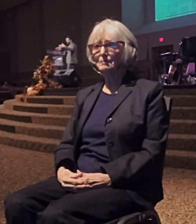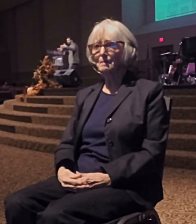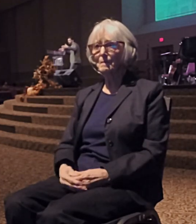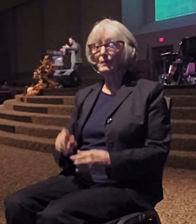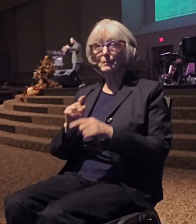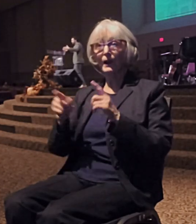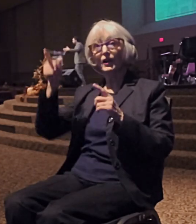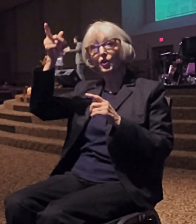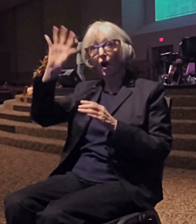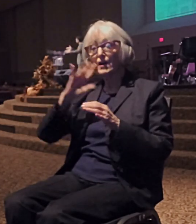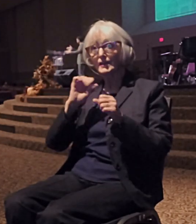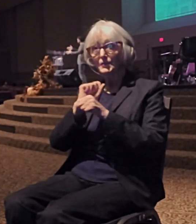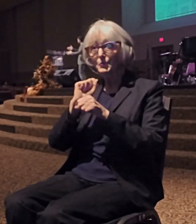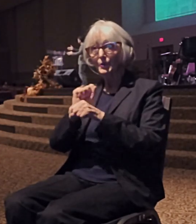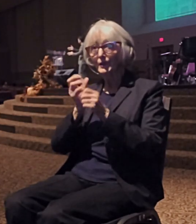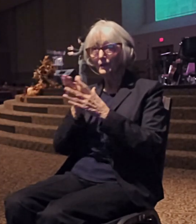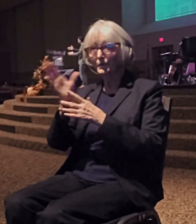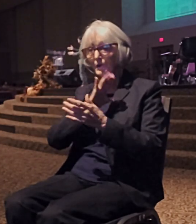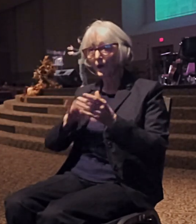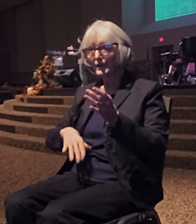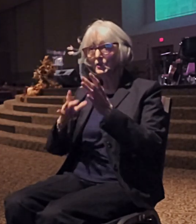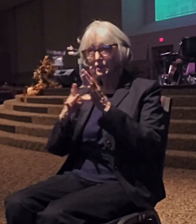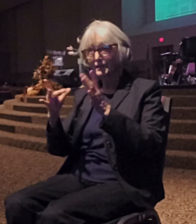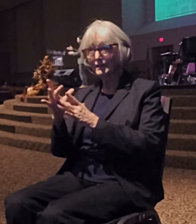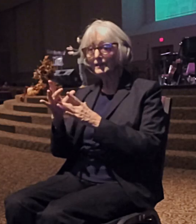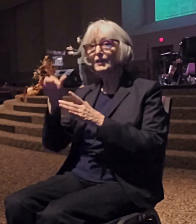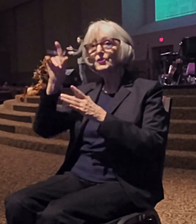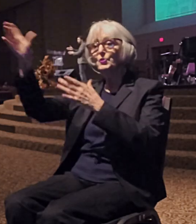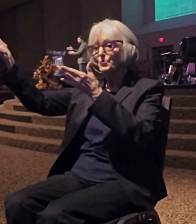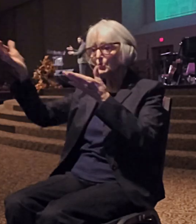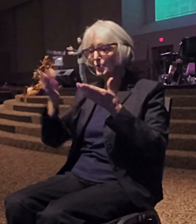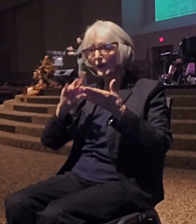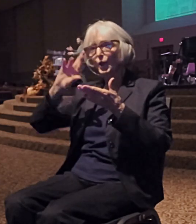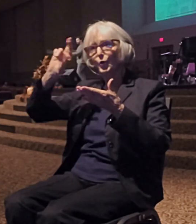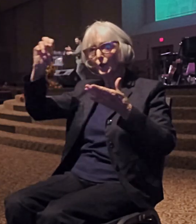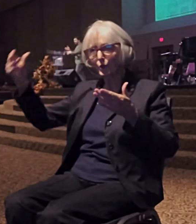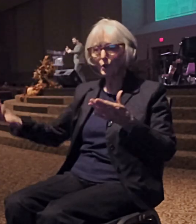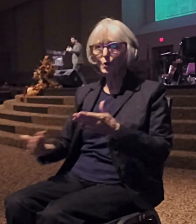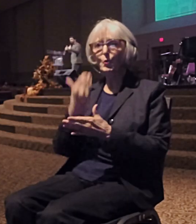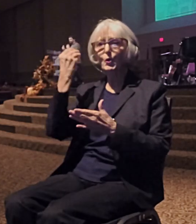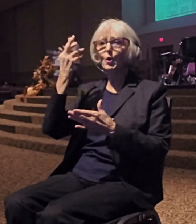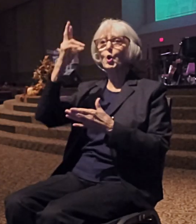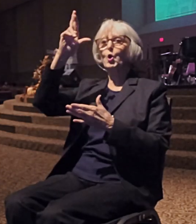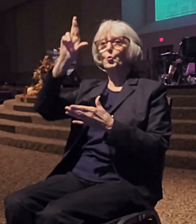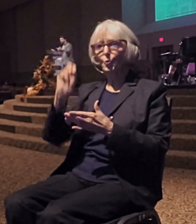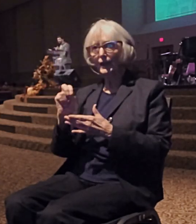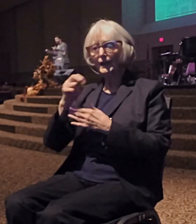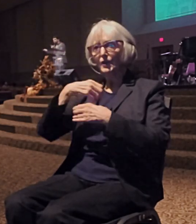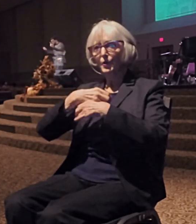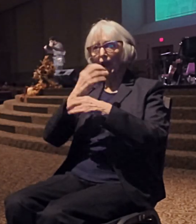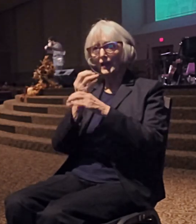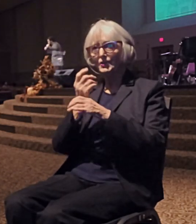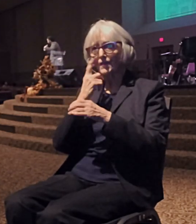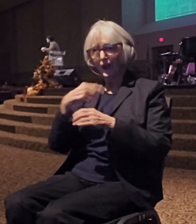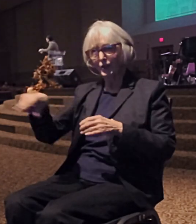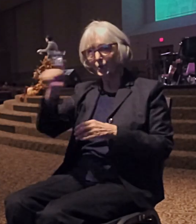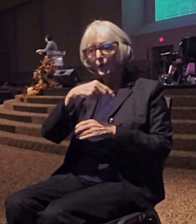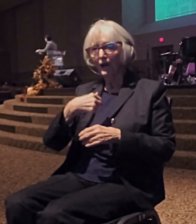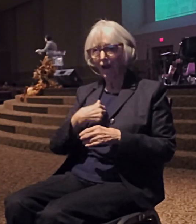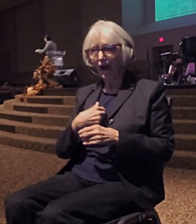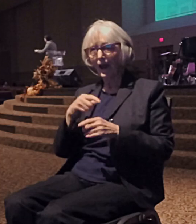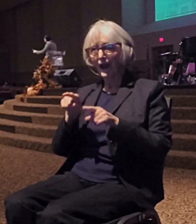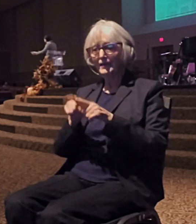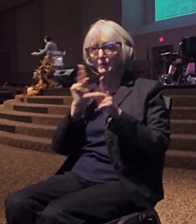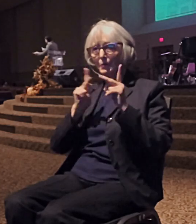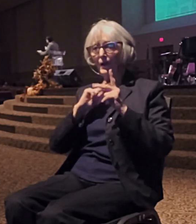But that God is working through Christ Jesus to bring renewal, to bring recreation, that for you and I as human beings, we may still live in this